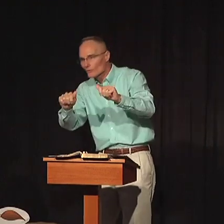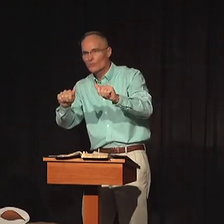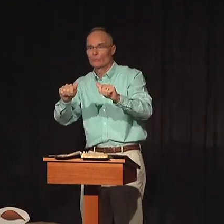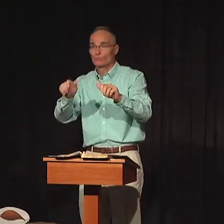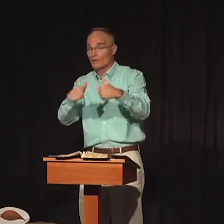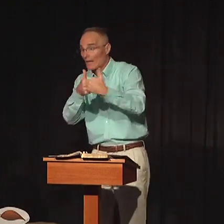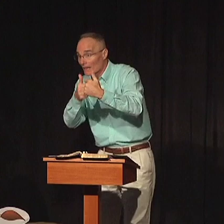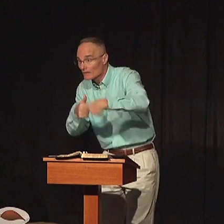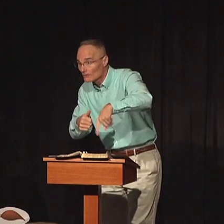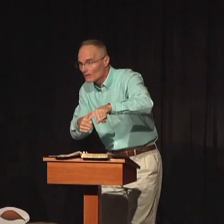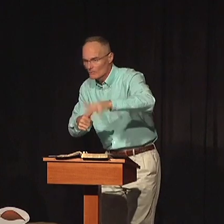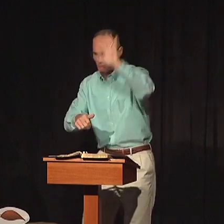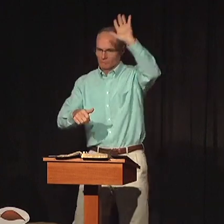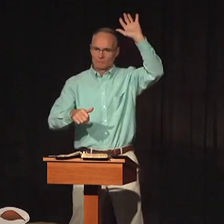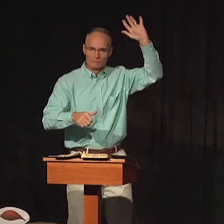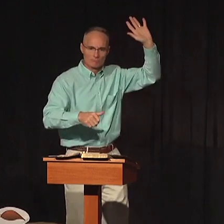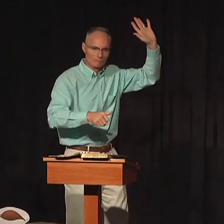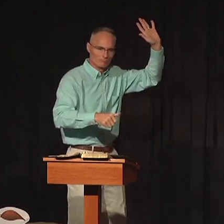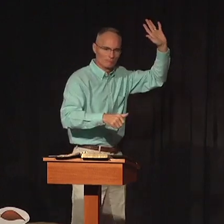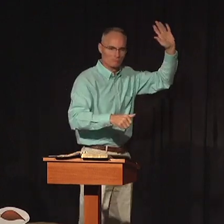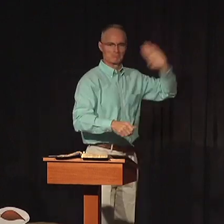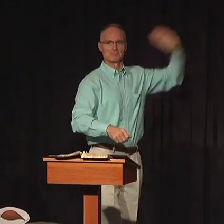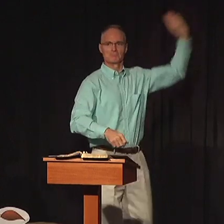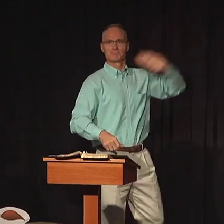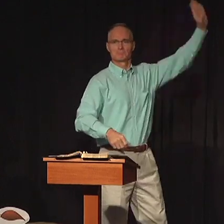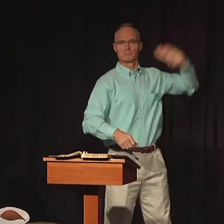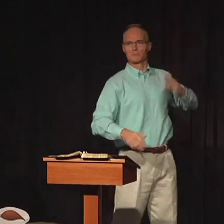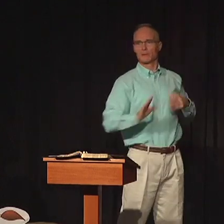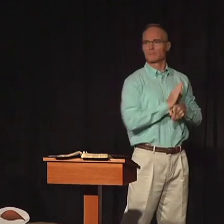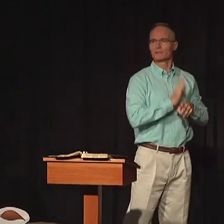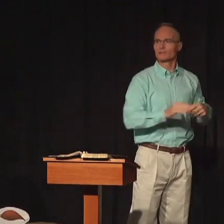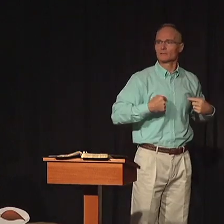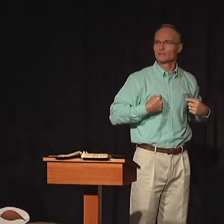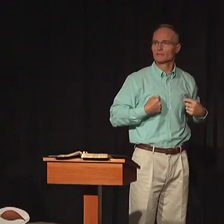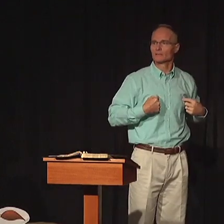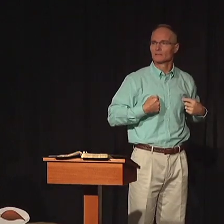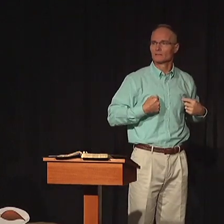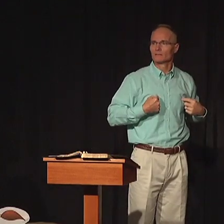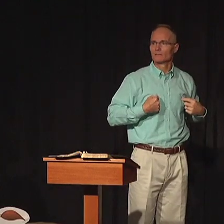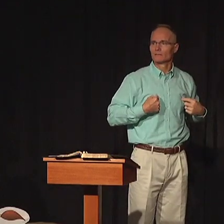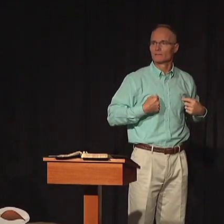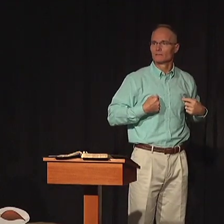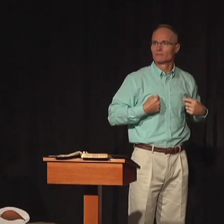them, try to challenge them, they'll say, this is between me and God. This is my business.